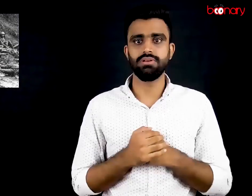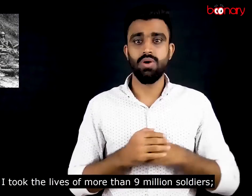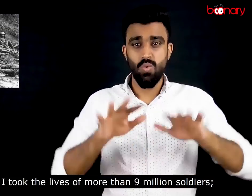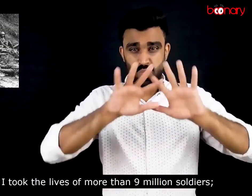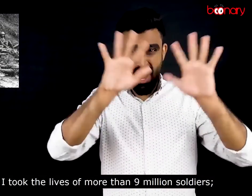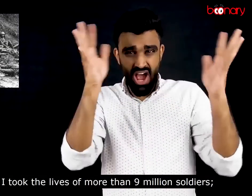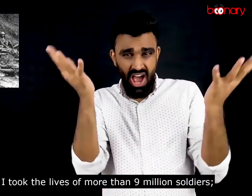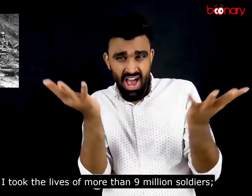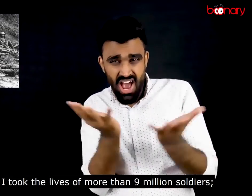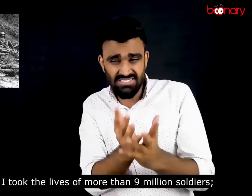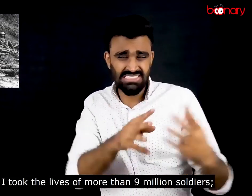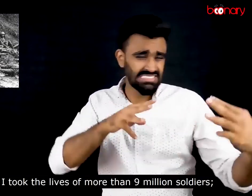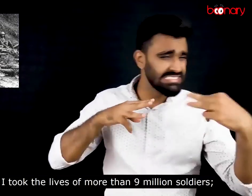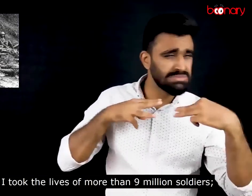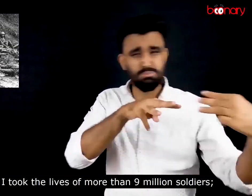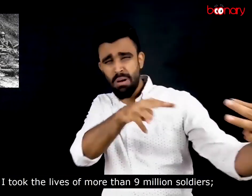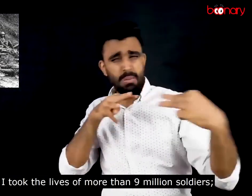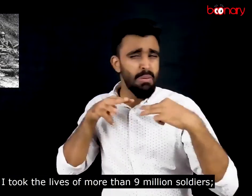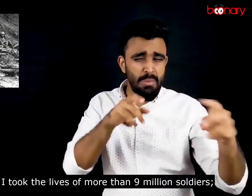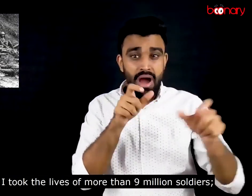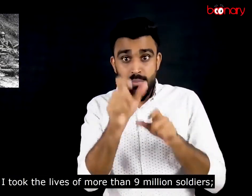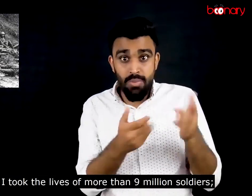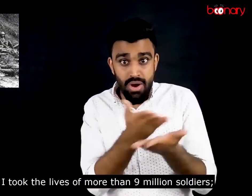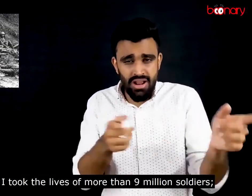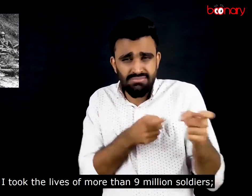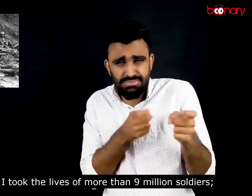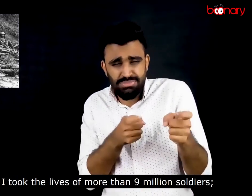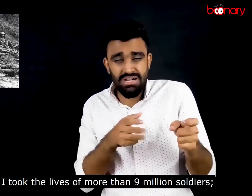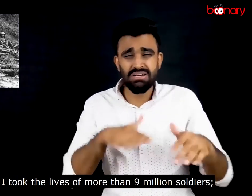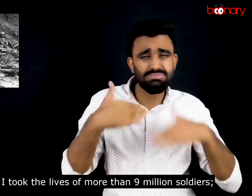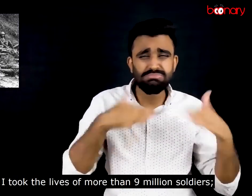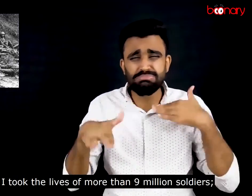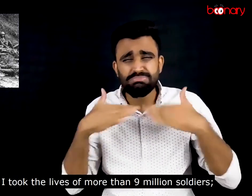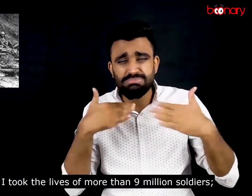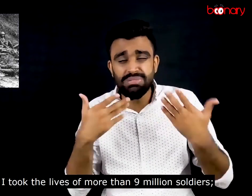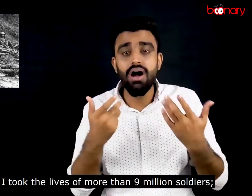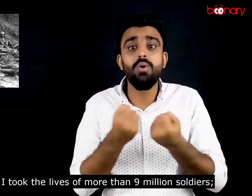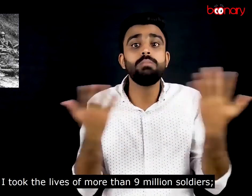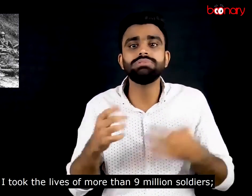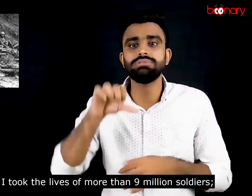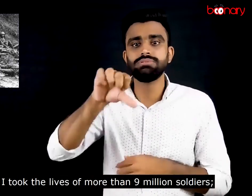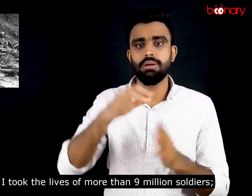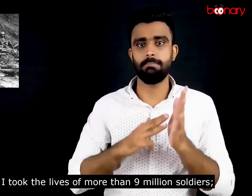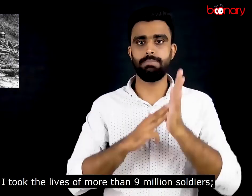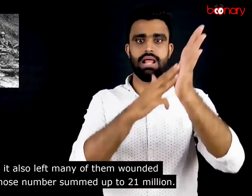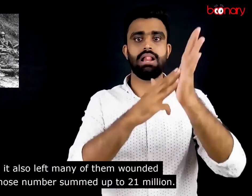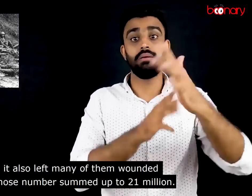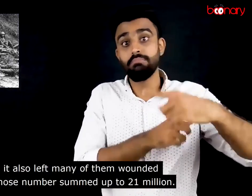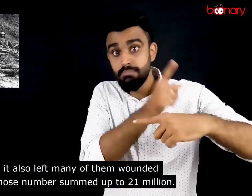The First World War took the lives of more than 9 million soldiers. It also